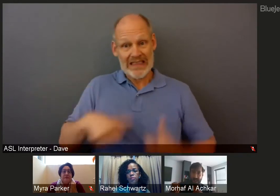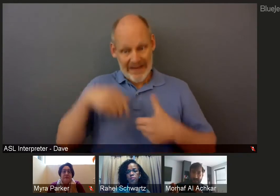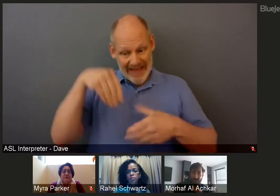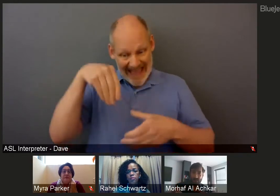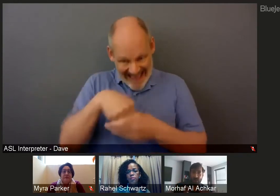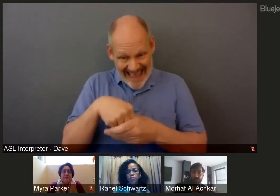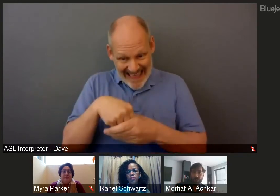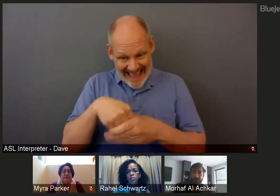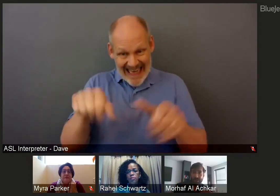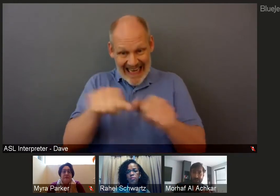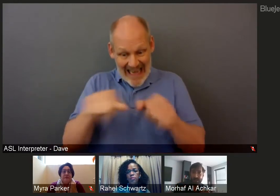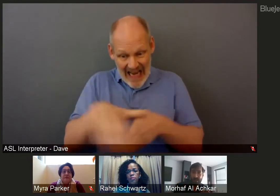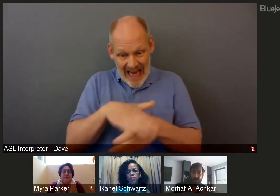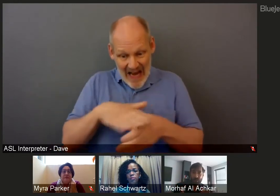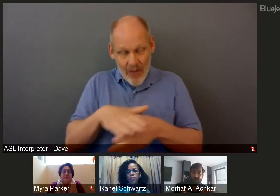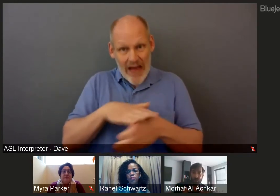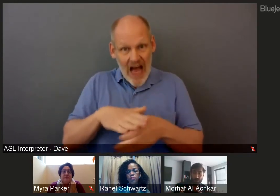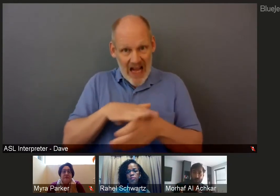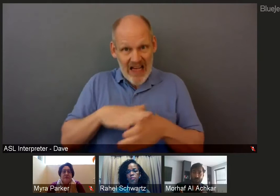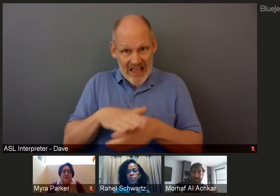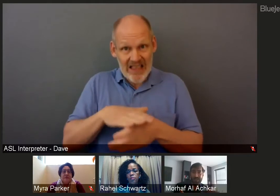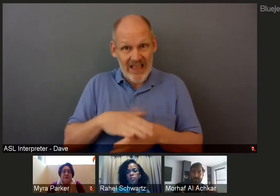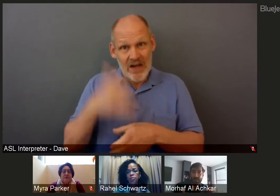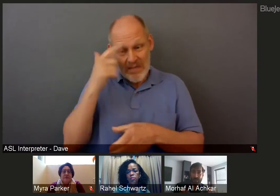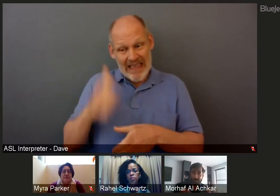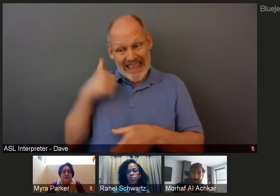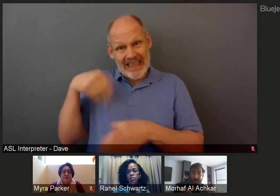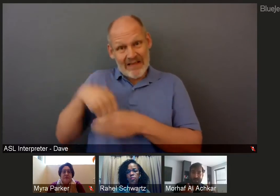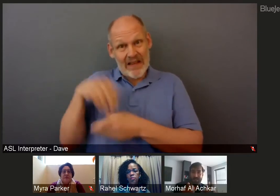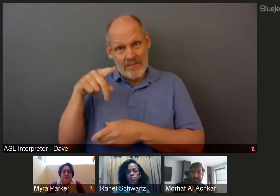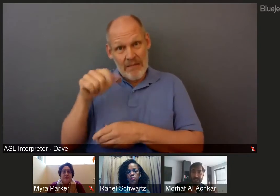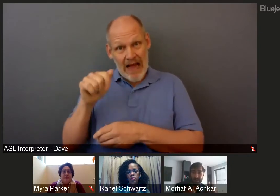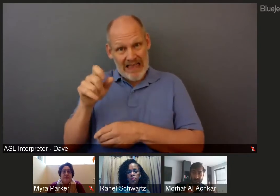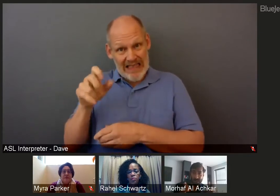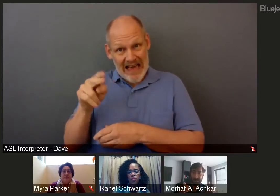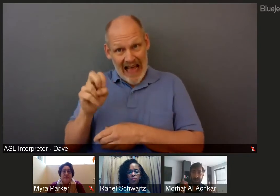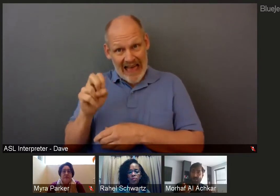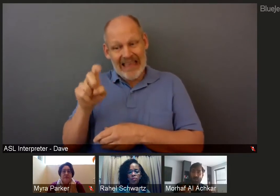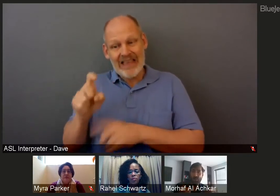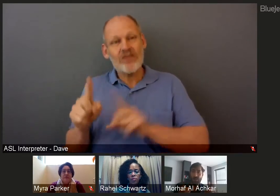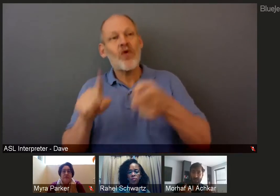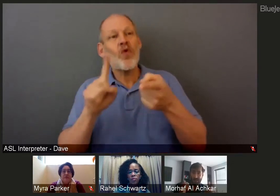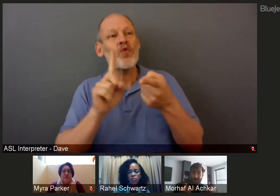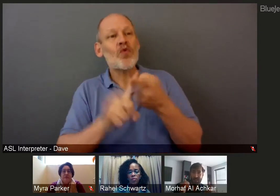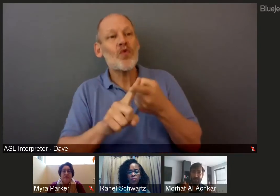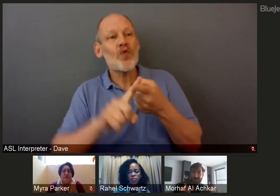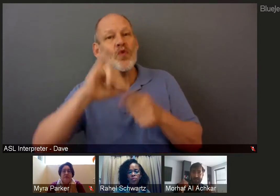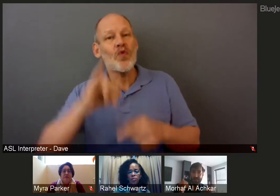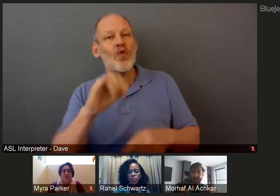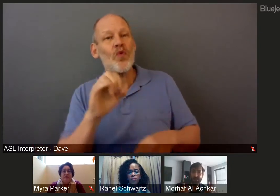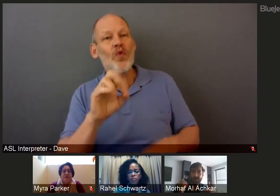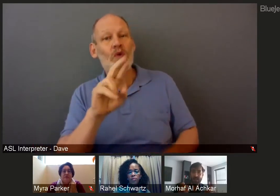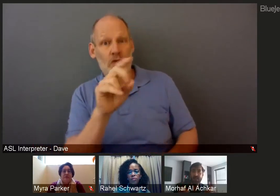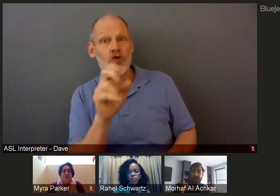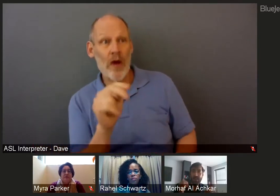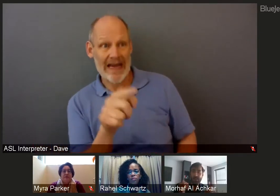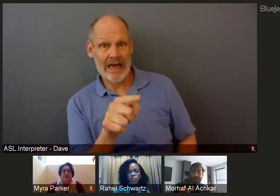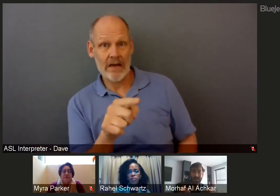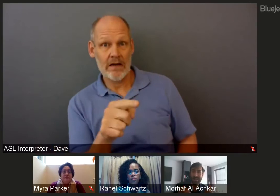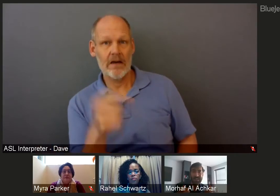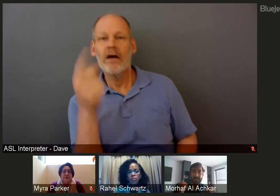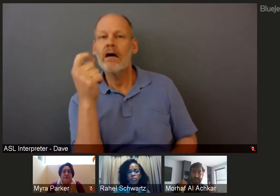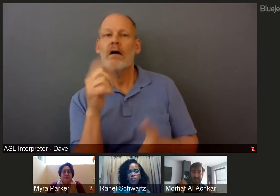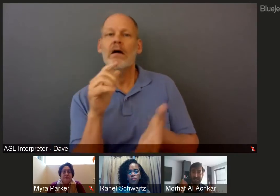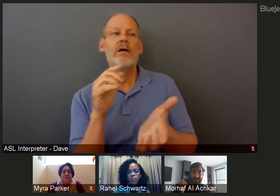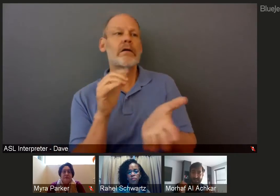Panicking, he had to go to Jordan to take him there for a better care, because he knew that the care that's available in the